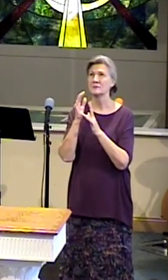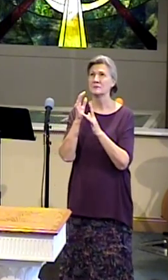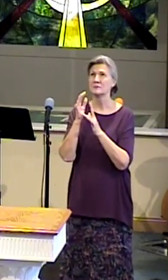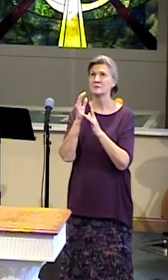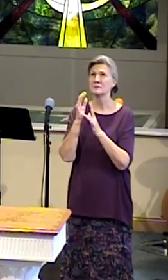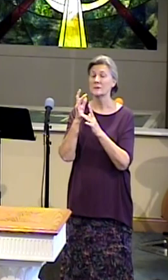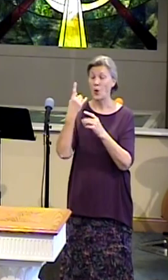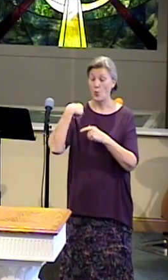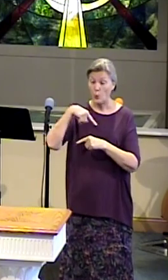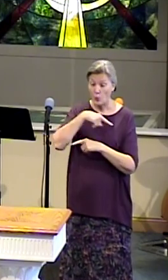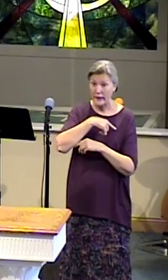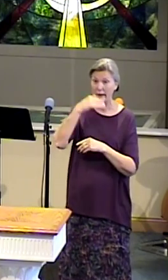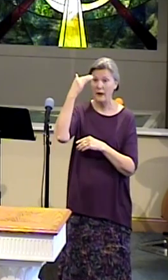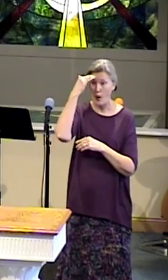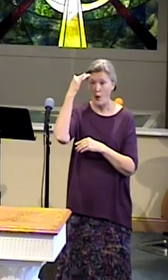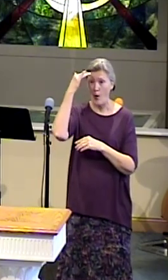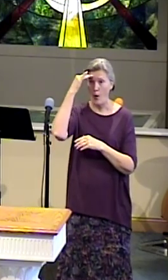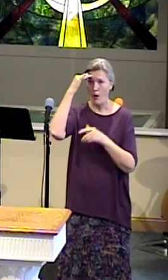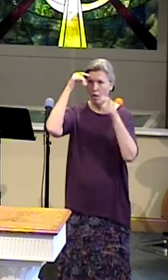we know lots of stuff